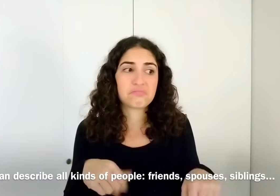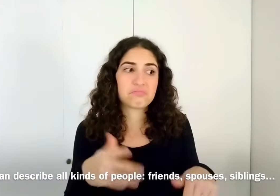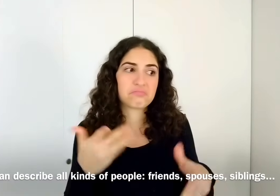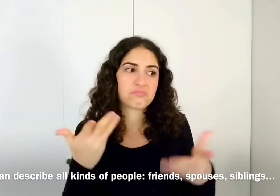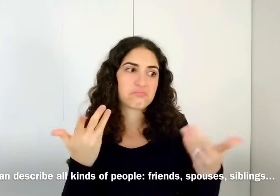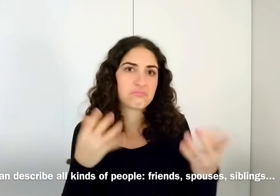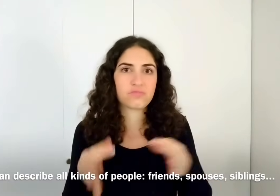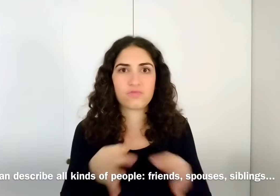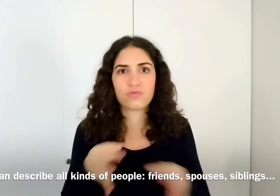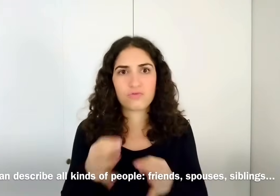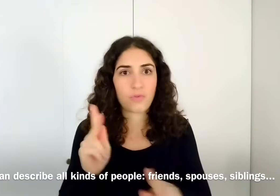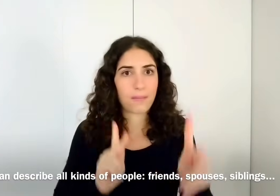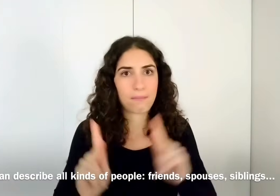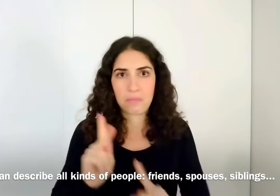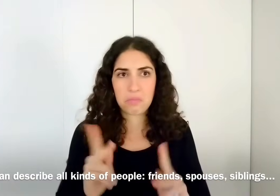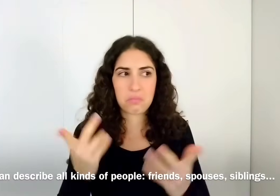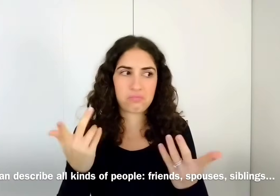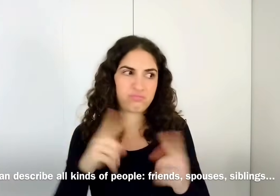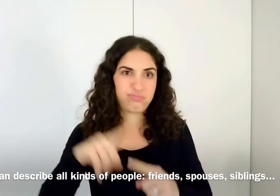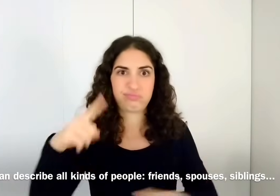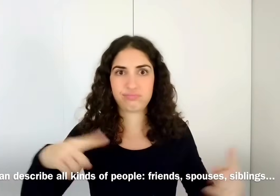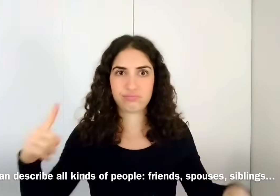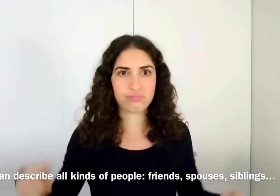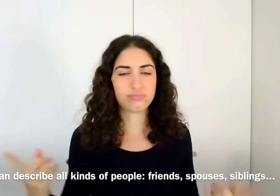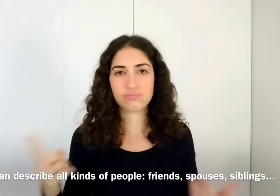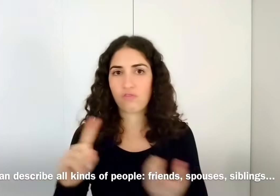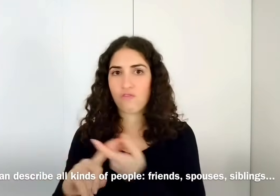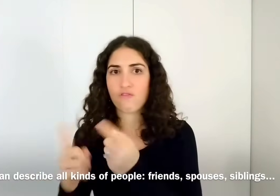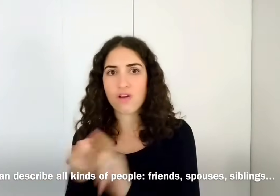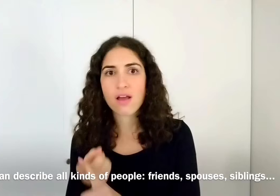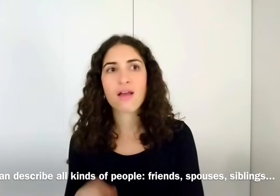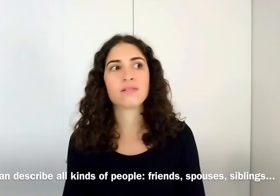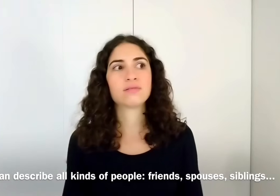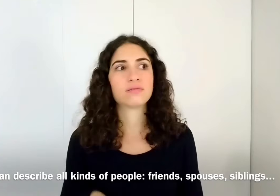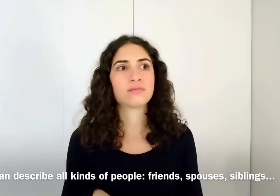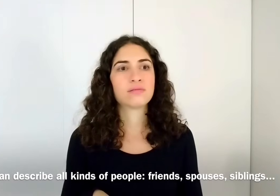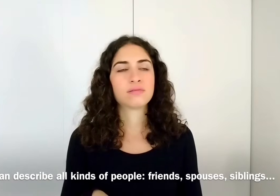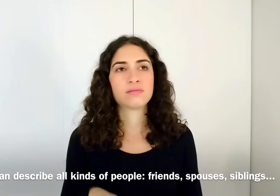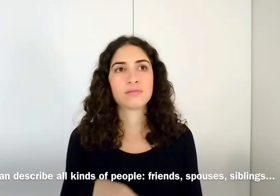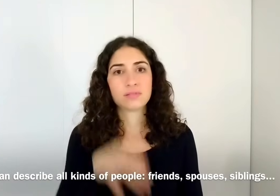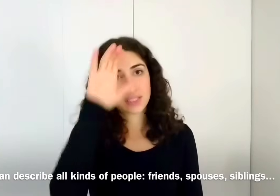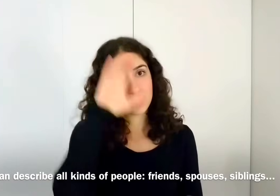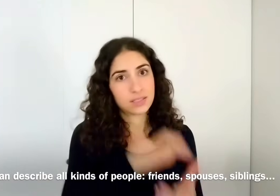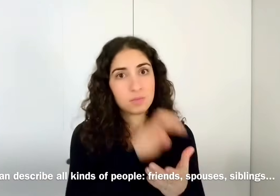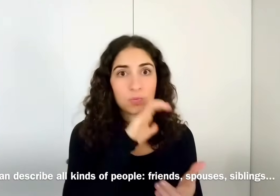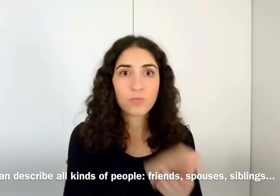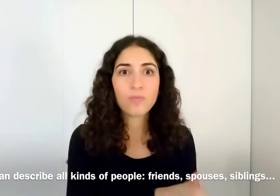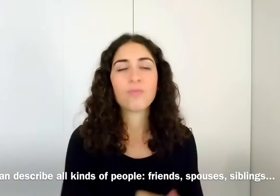And you can use that to describe all kinds of people, friends,